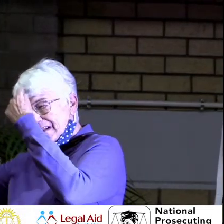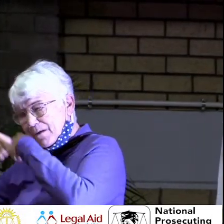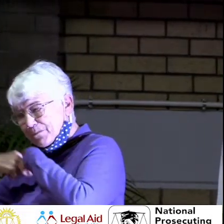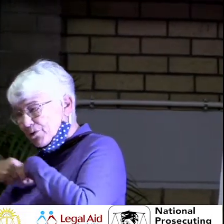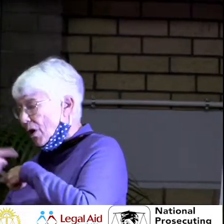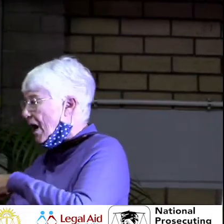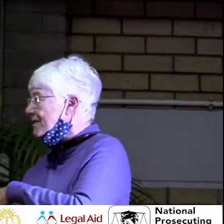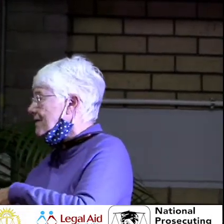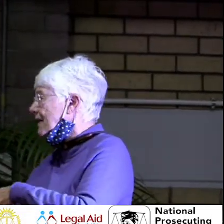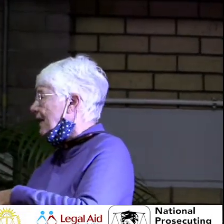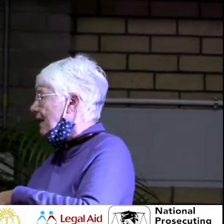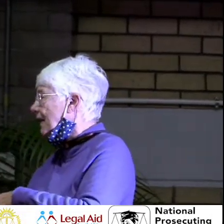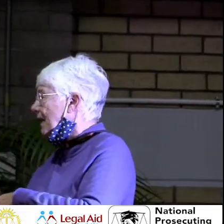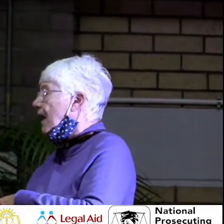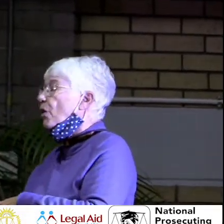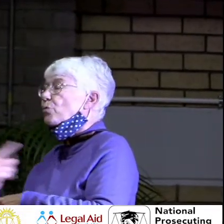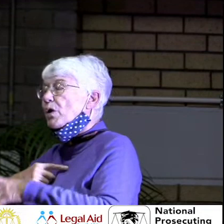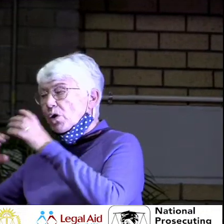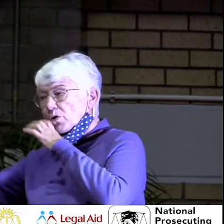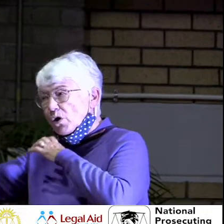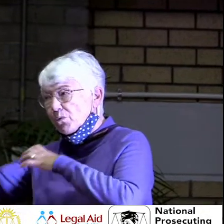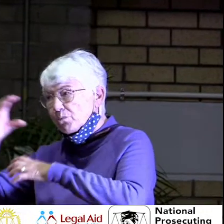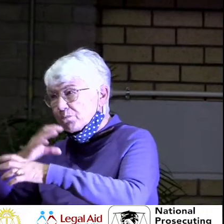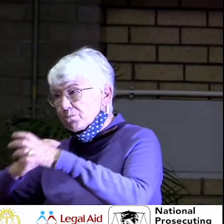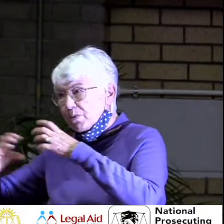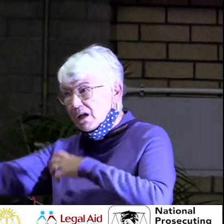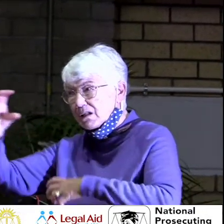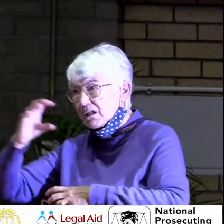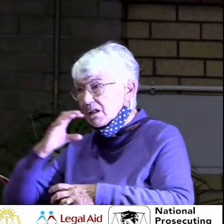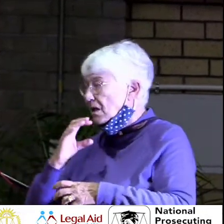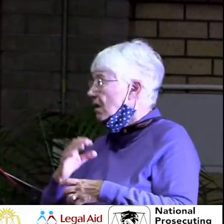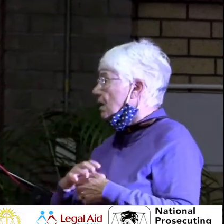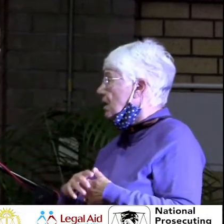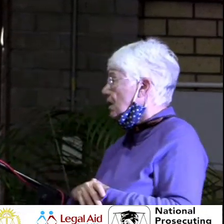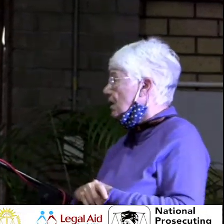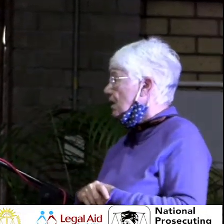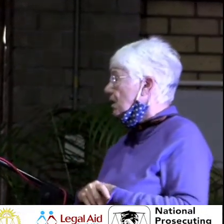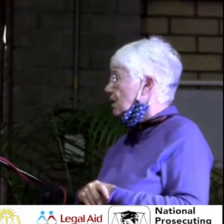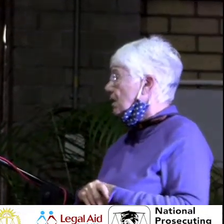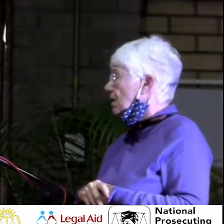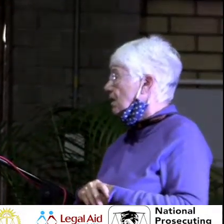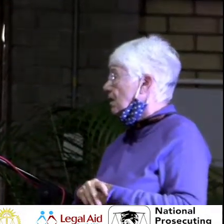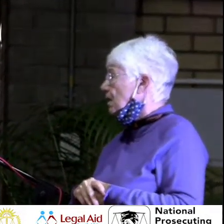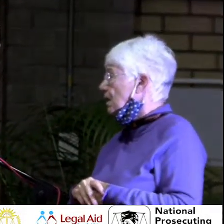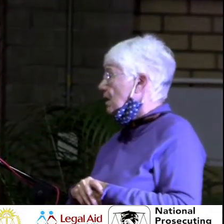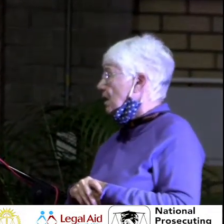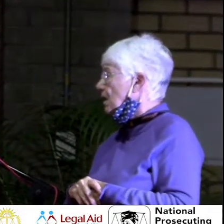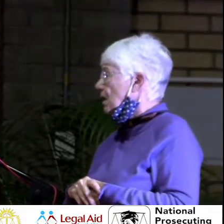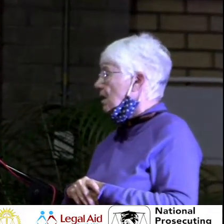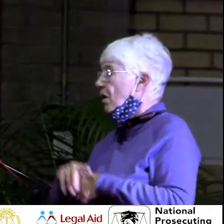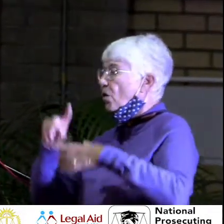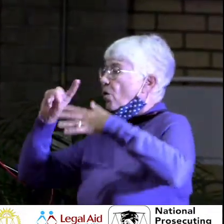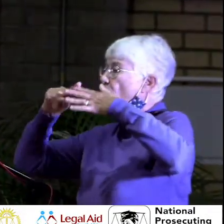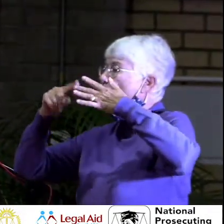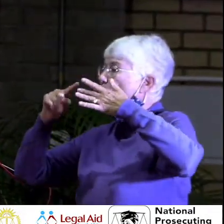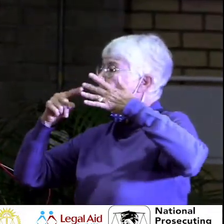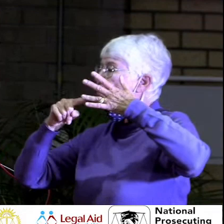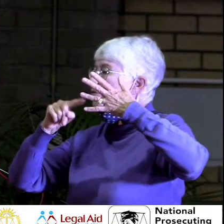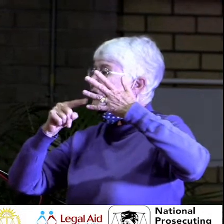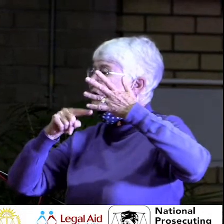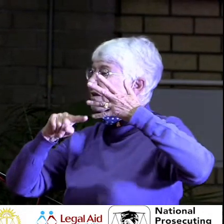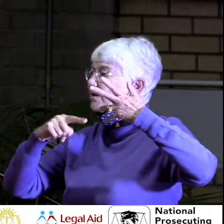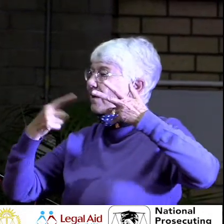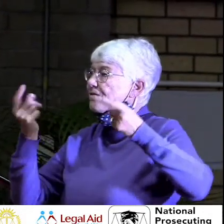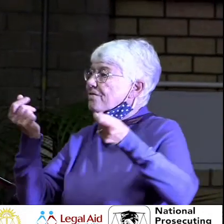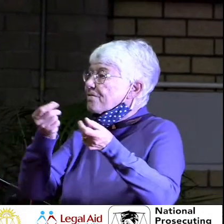will then contact you. For those people with challenges with safety parents' fees and foster